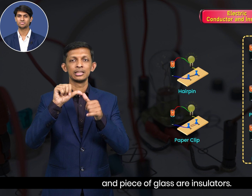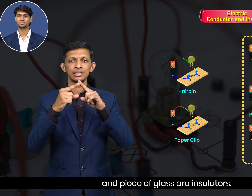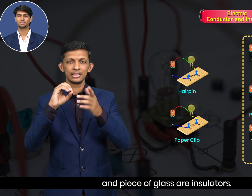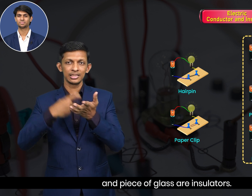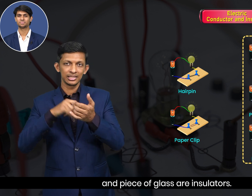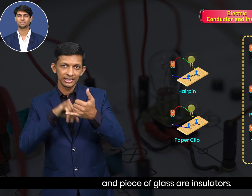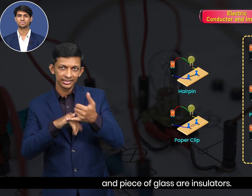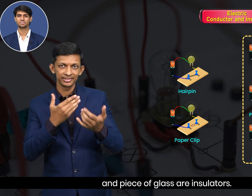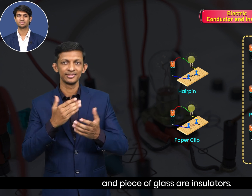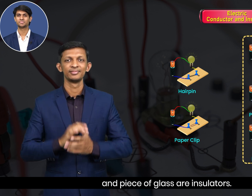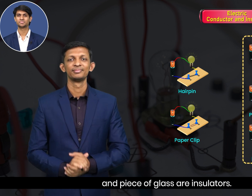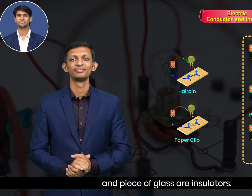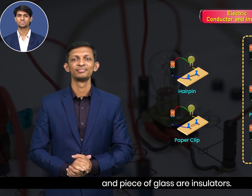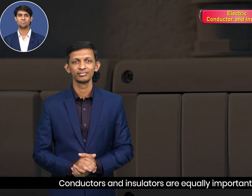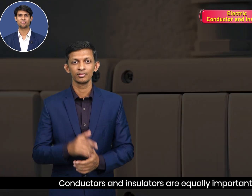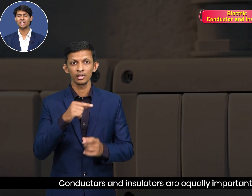insulators.